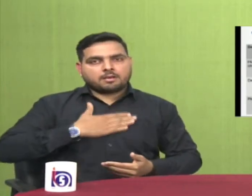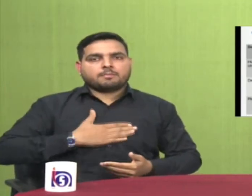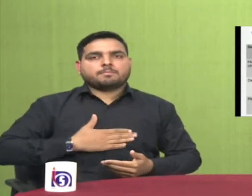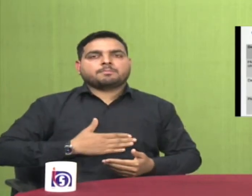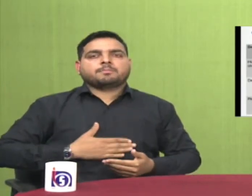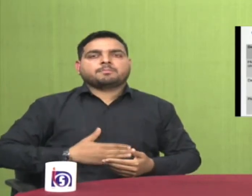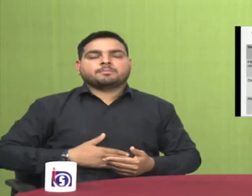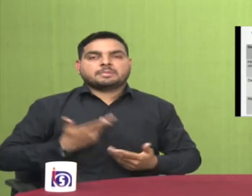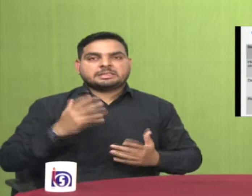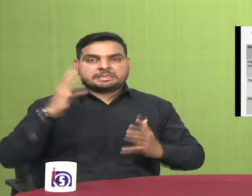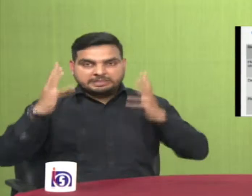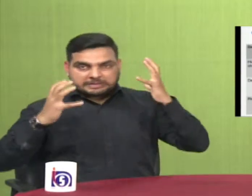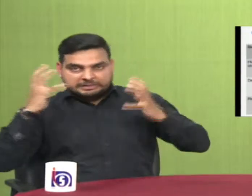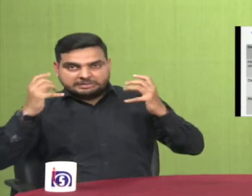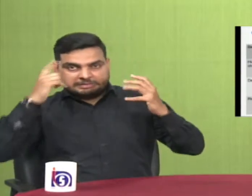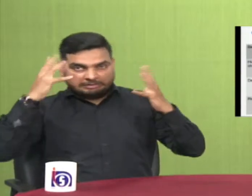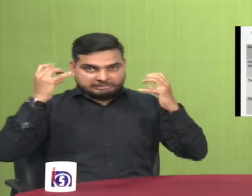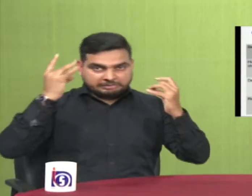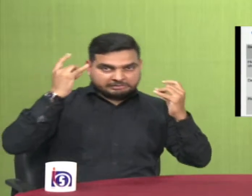And when the child is refusing to eat,